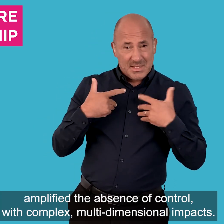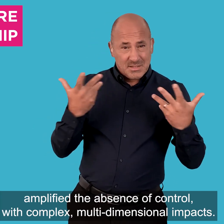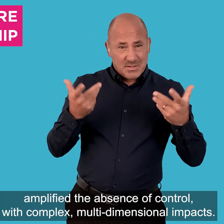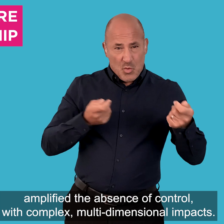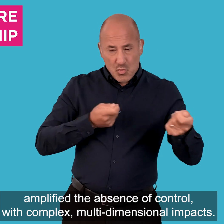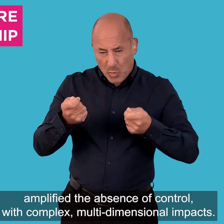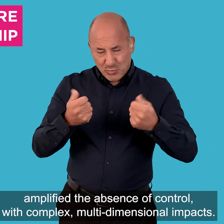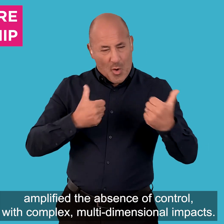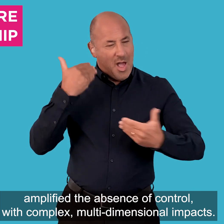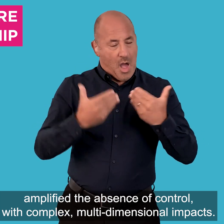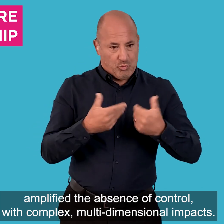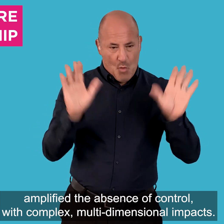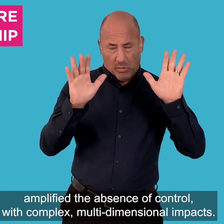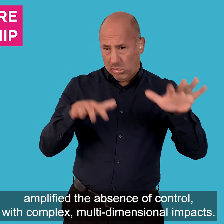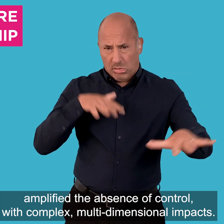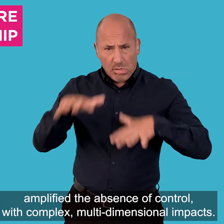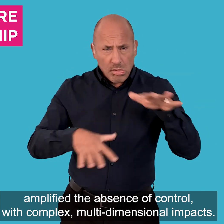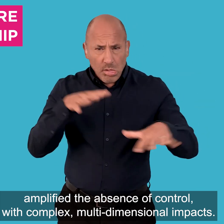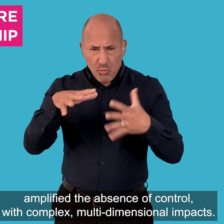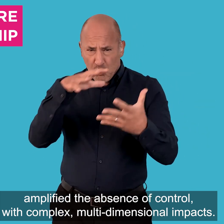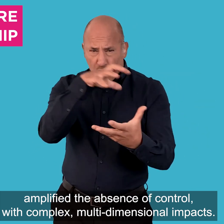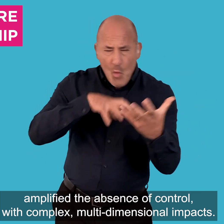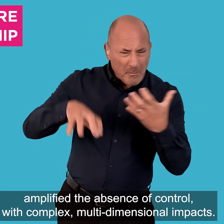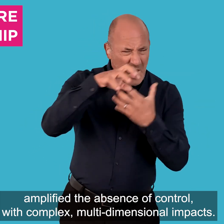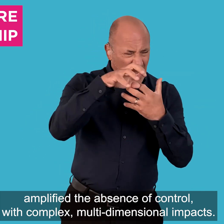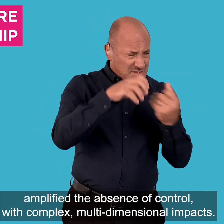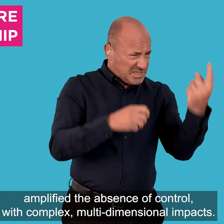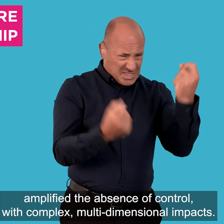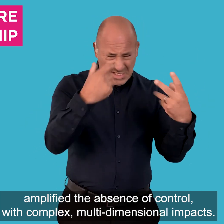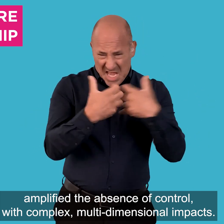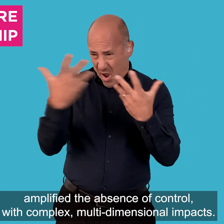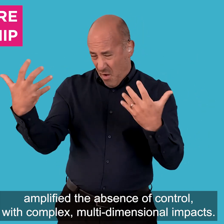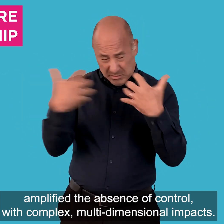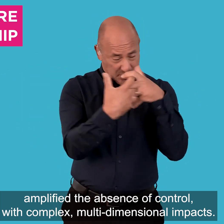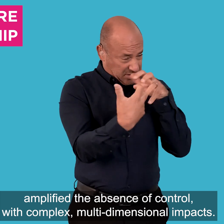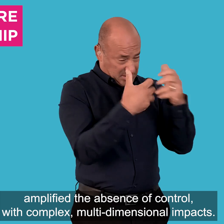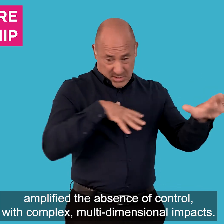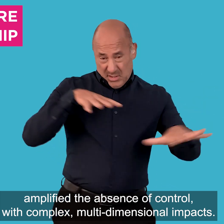amplified the absence of control with complex multi-dimensional impacts,